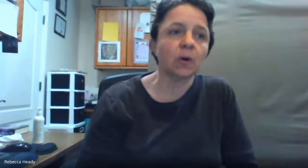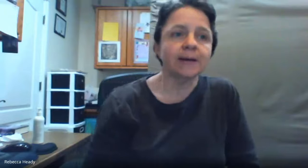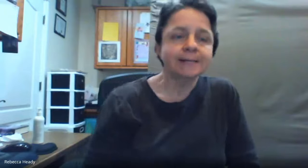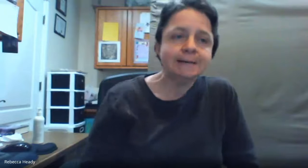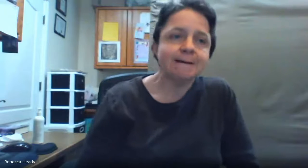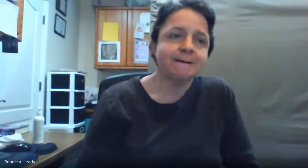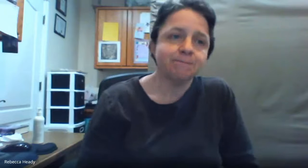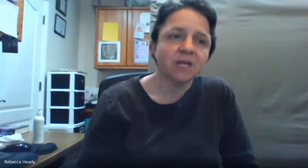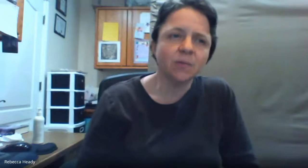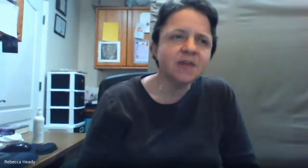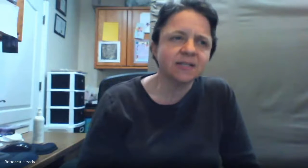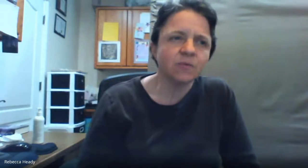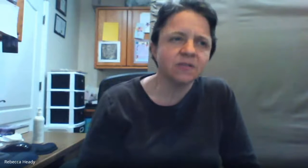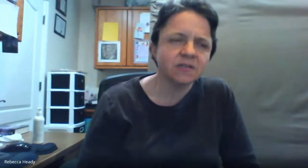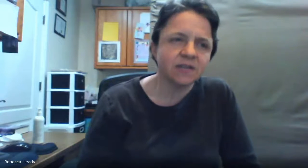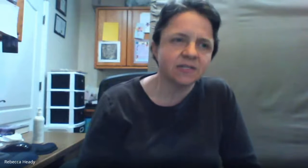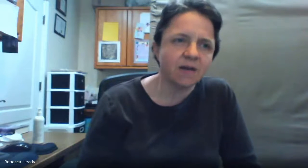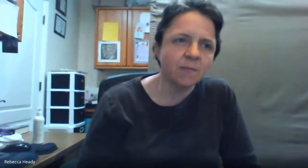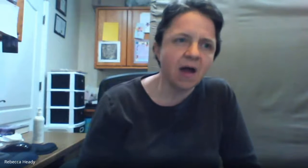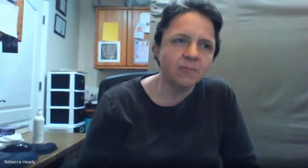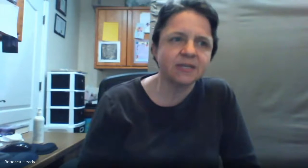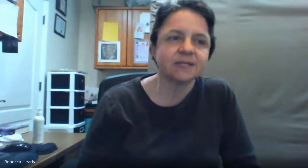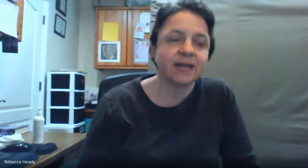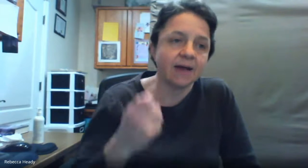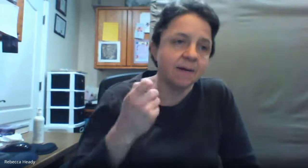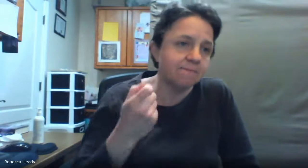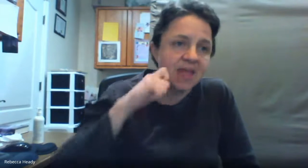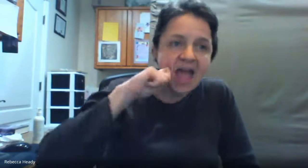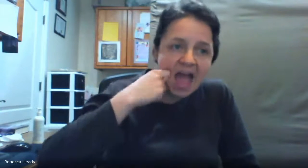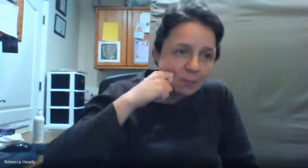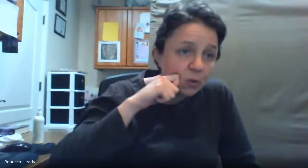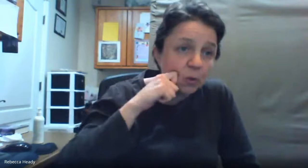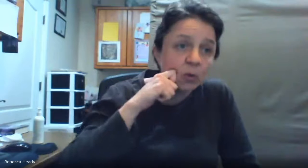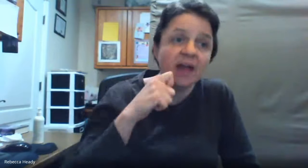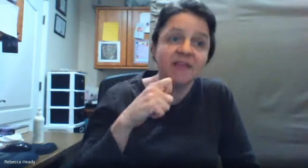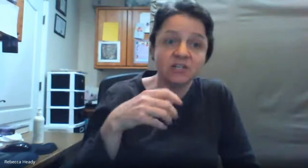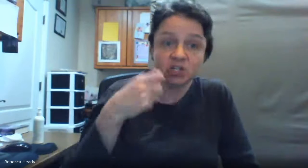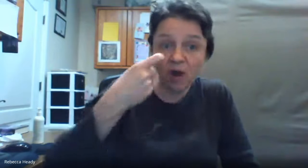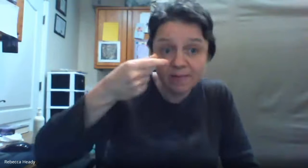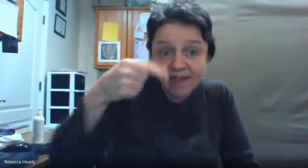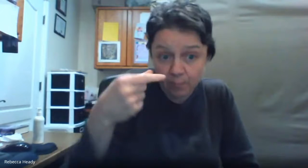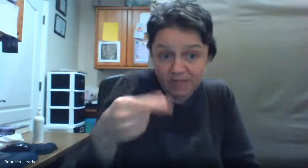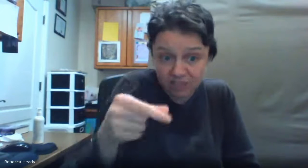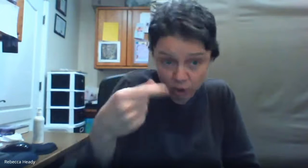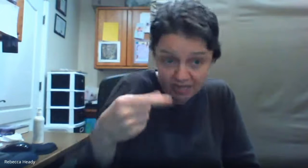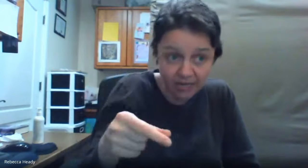or some of the examples on this lesson down at the bottom, it says like apple, and then describing the apple, it's